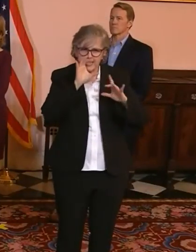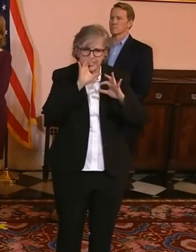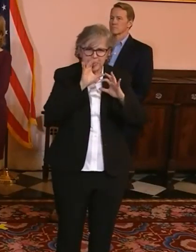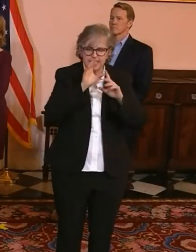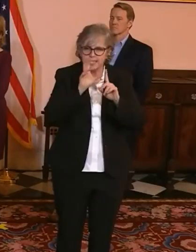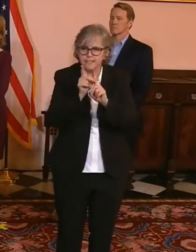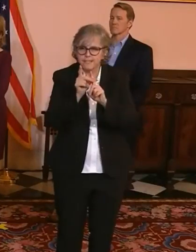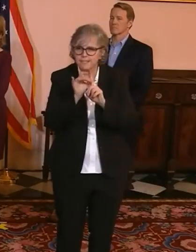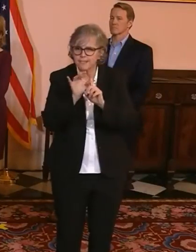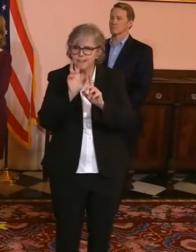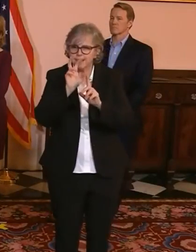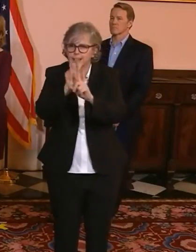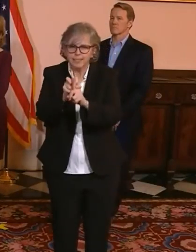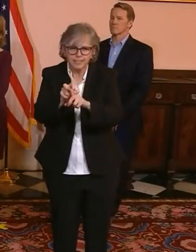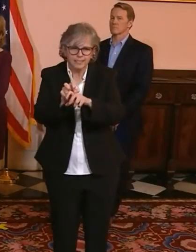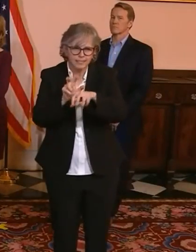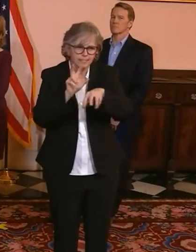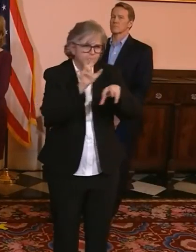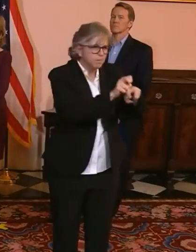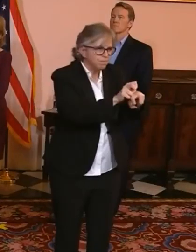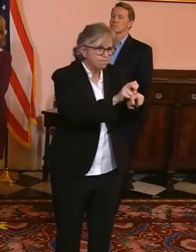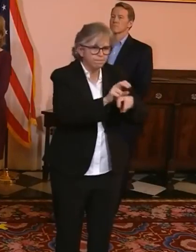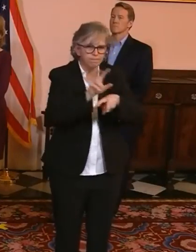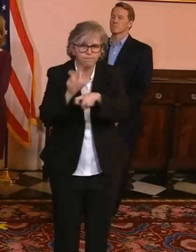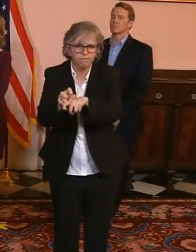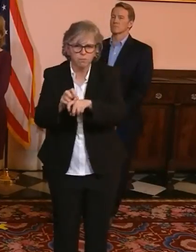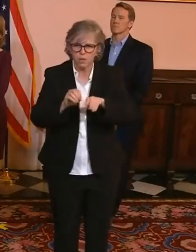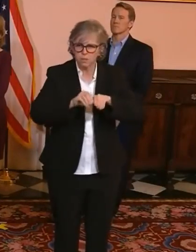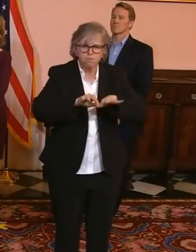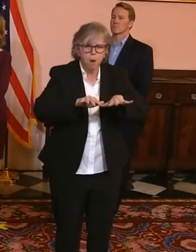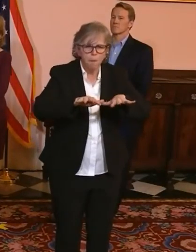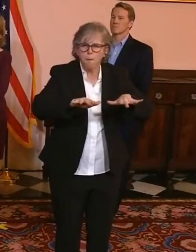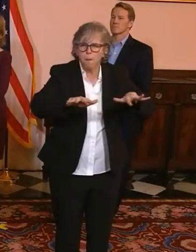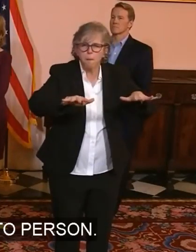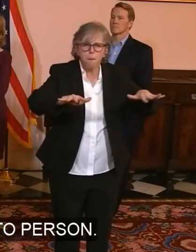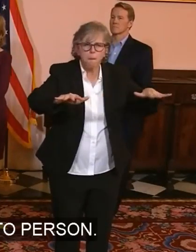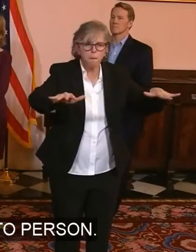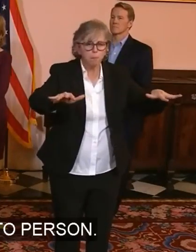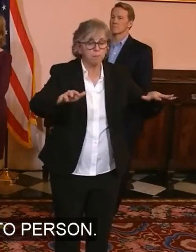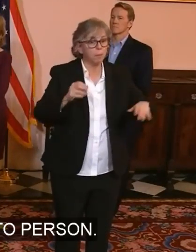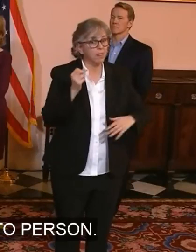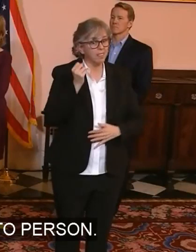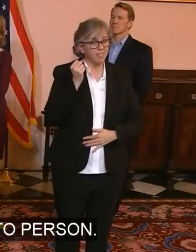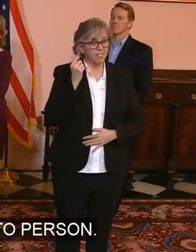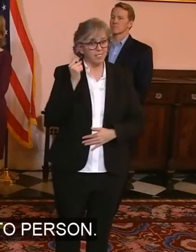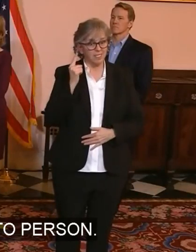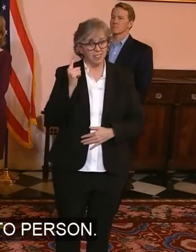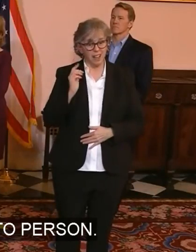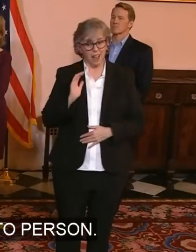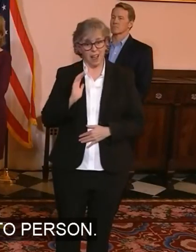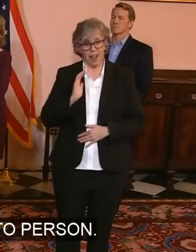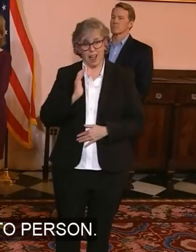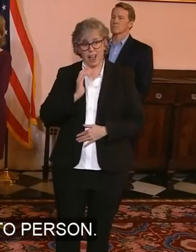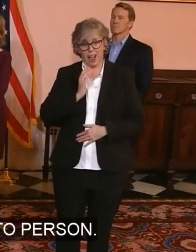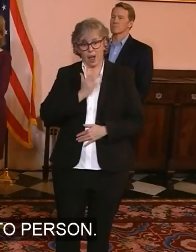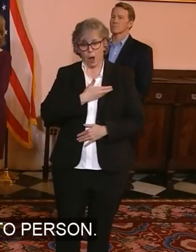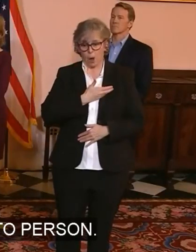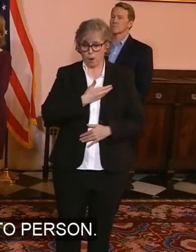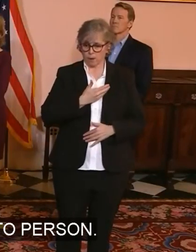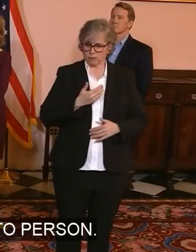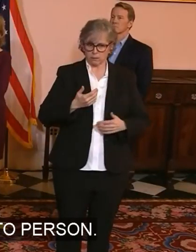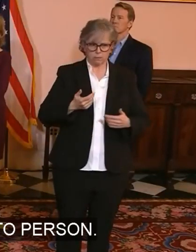from person to person. But we do have it within our ability to fight back. When you stop